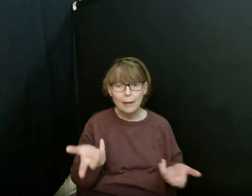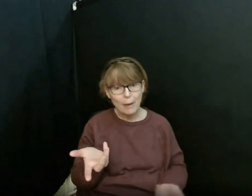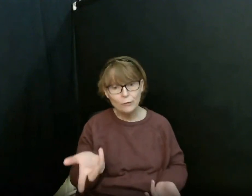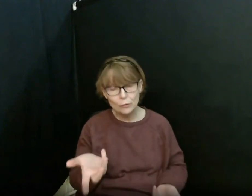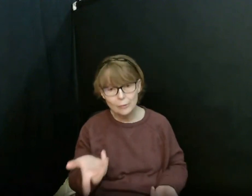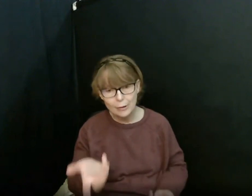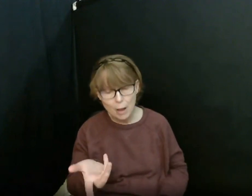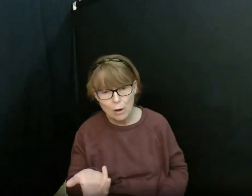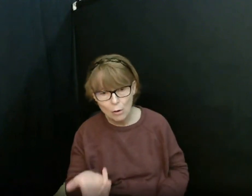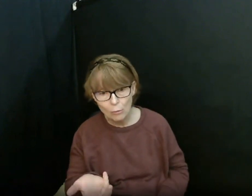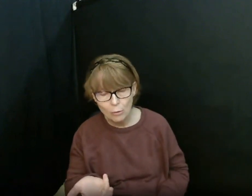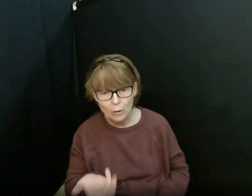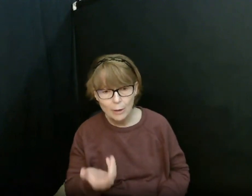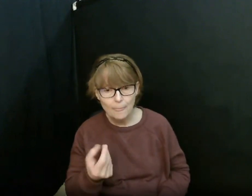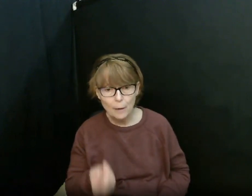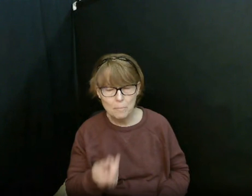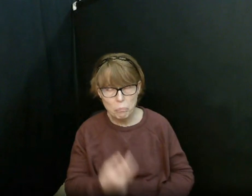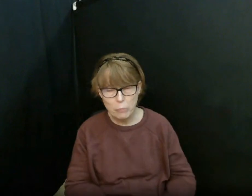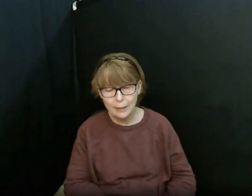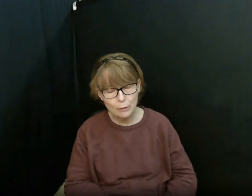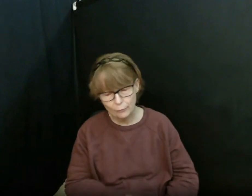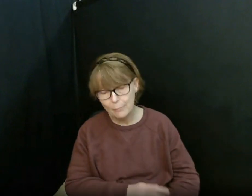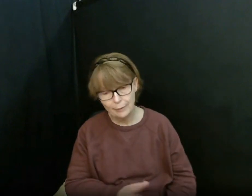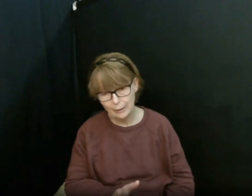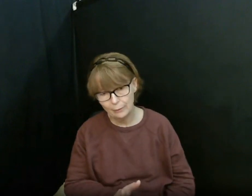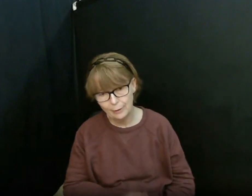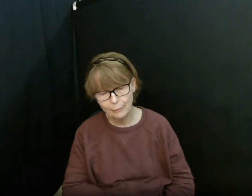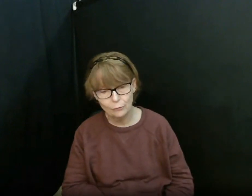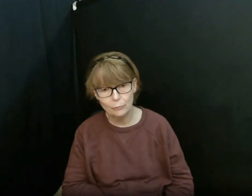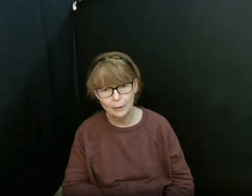My student did not know, he didn't know so many things. It was just really a